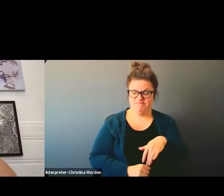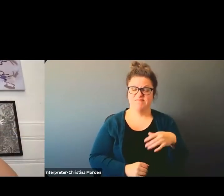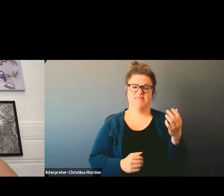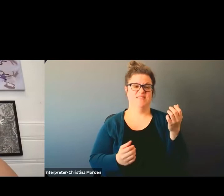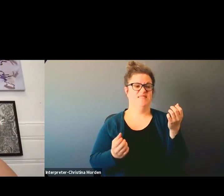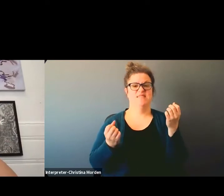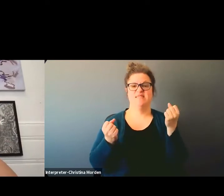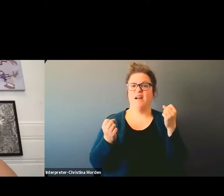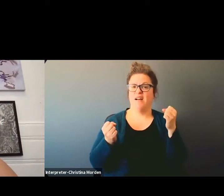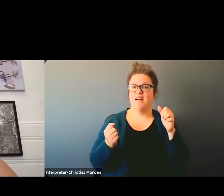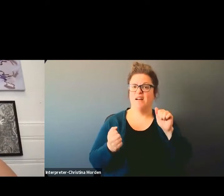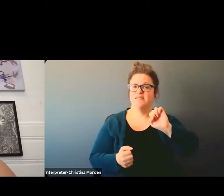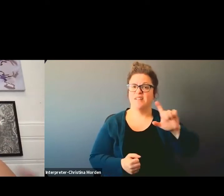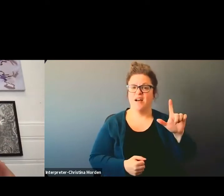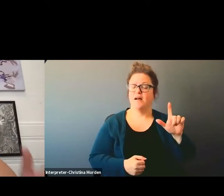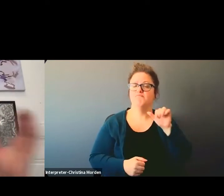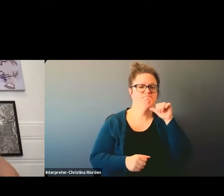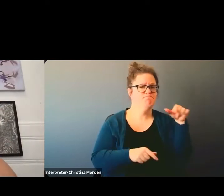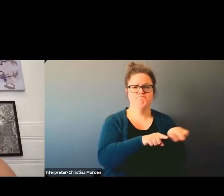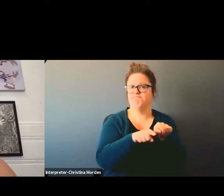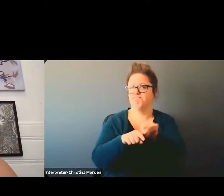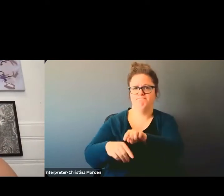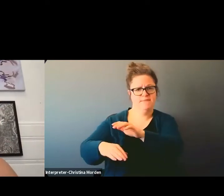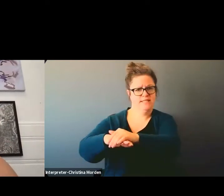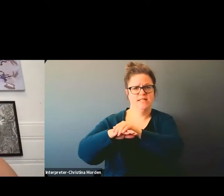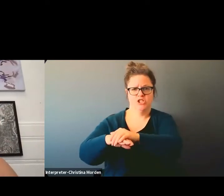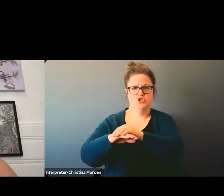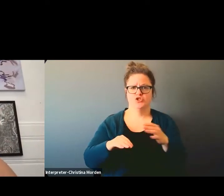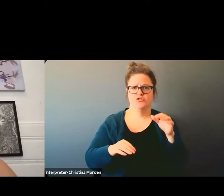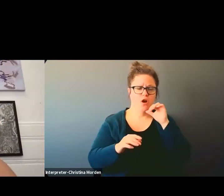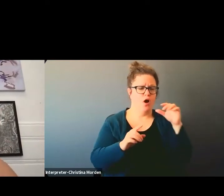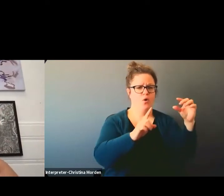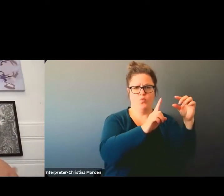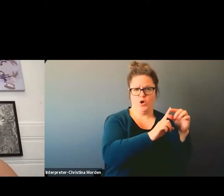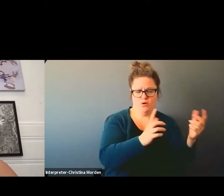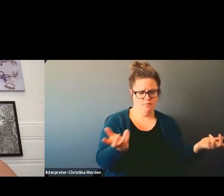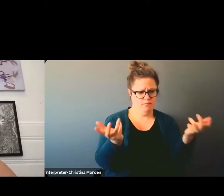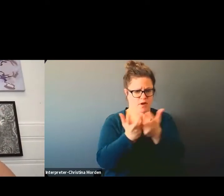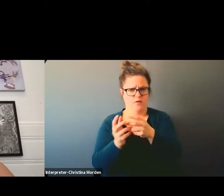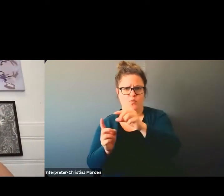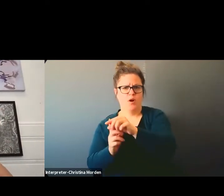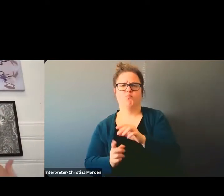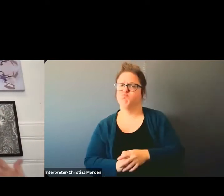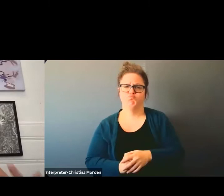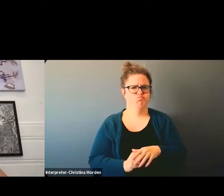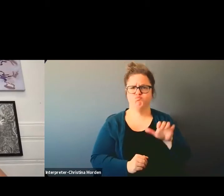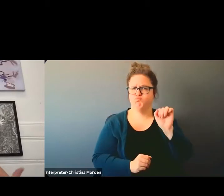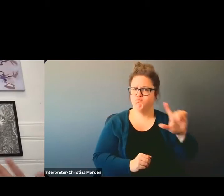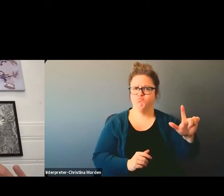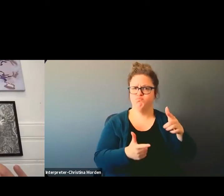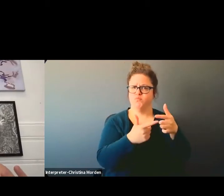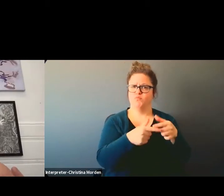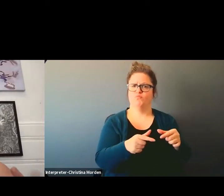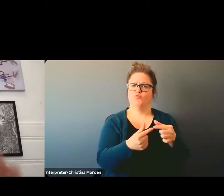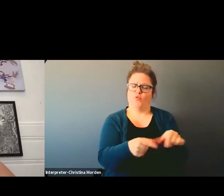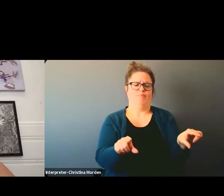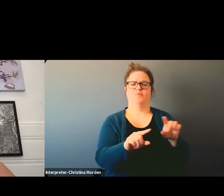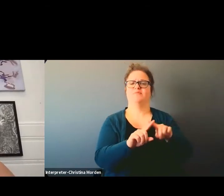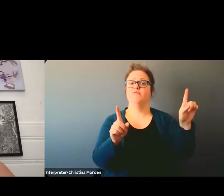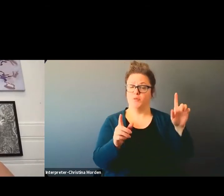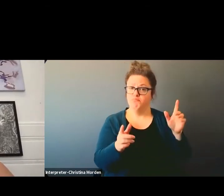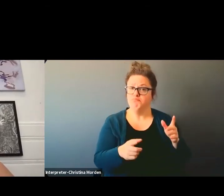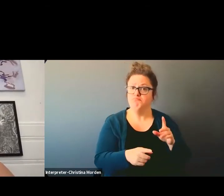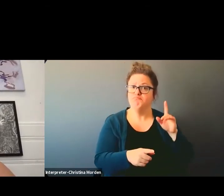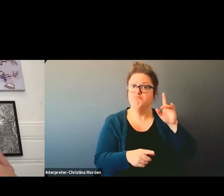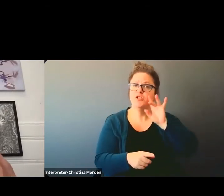language is not English turned into sign. It has its own grammar structure that is actually closer to French and